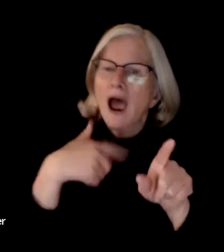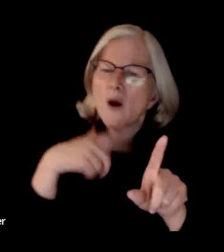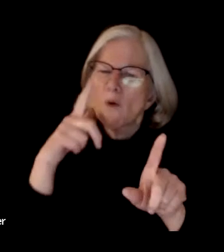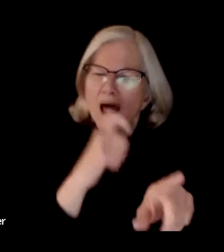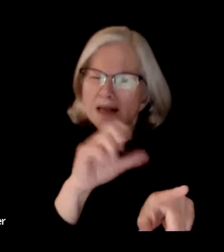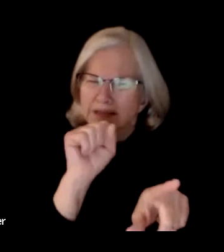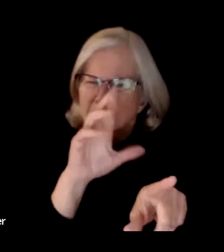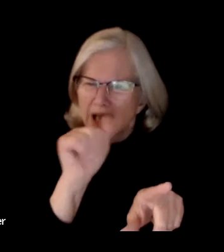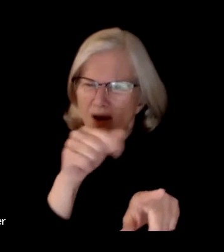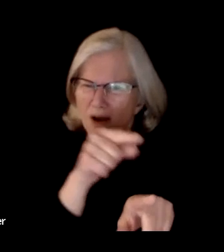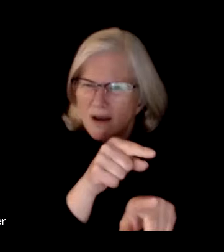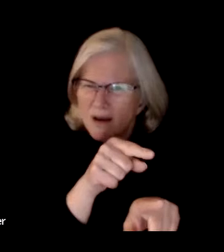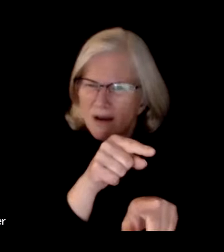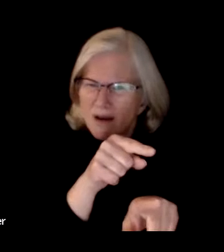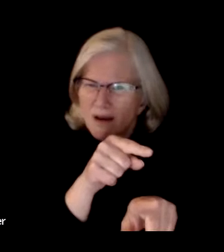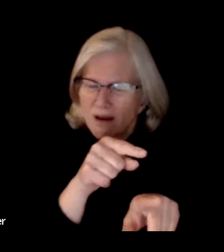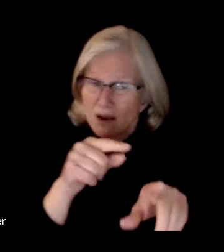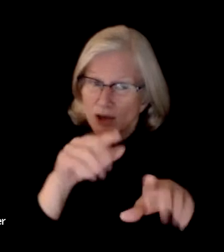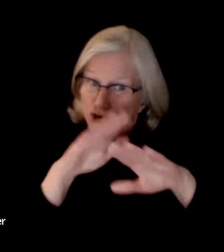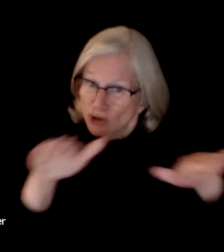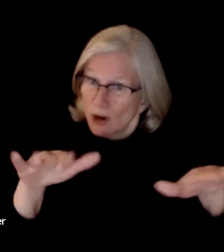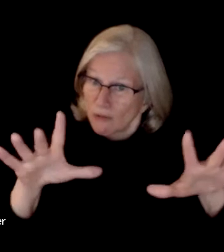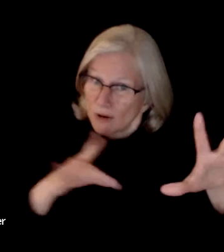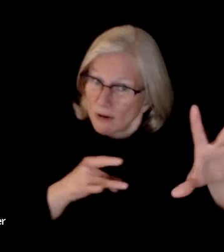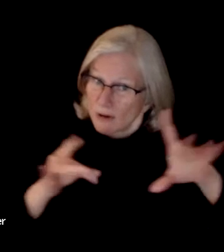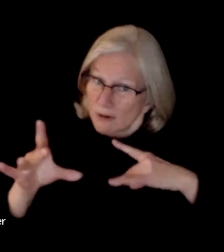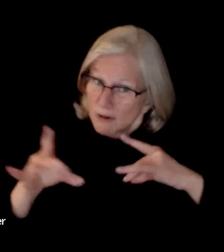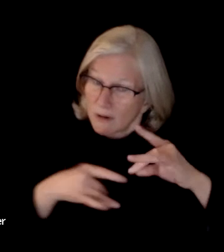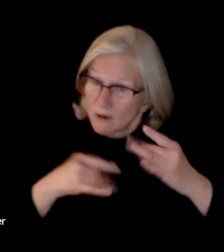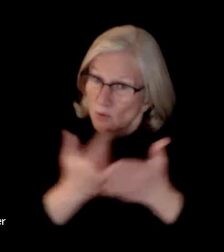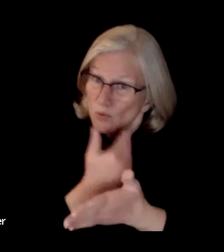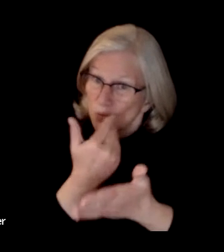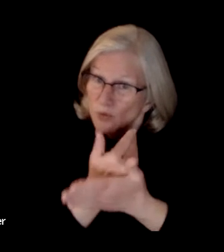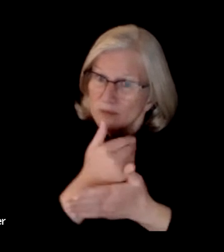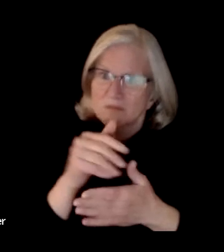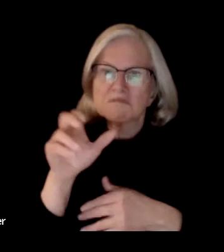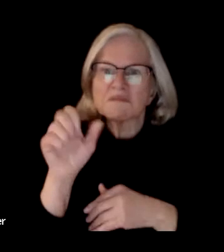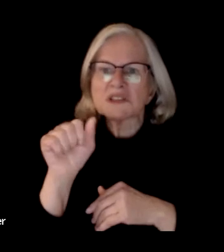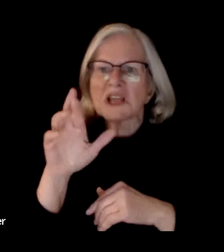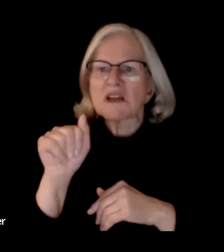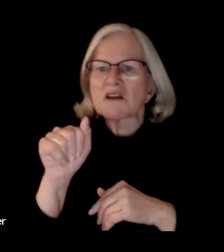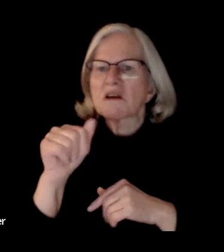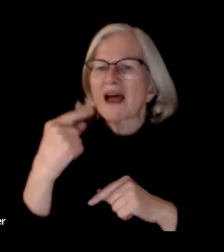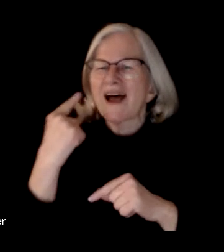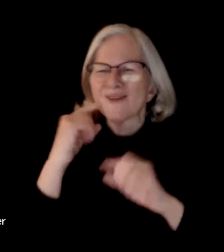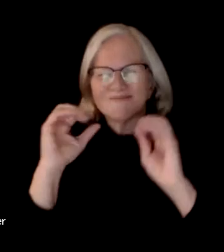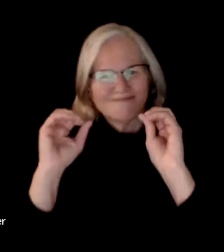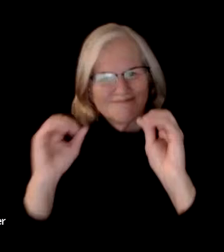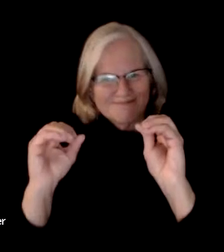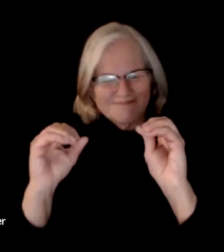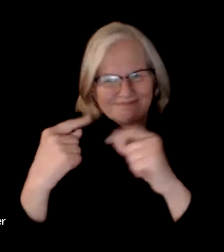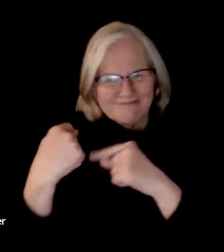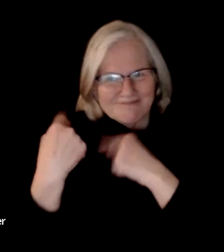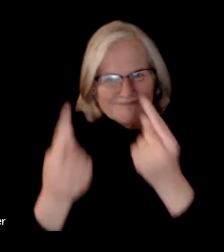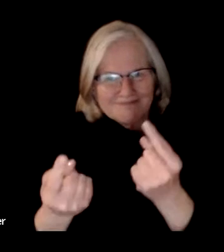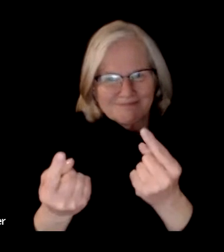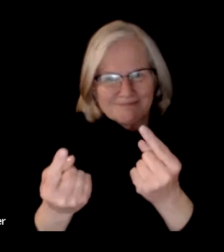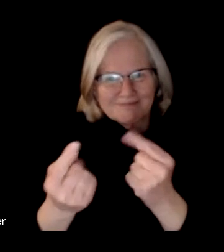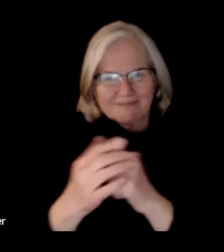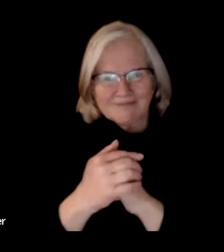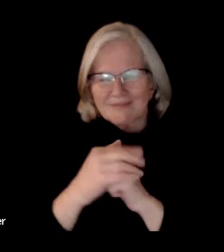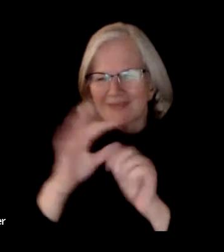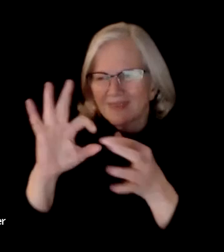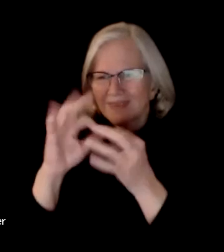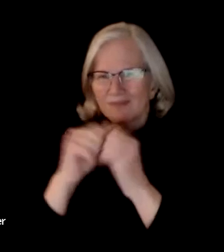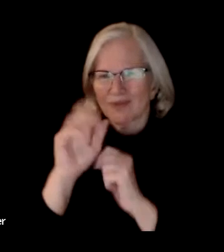children in particular. Nope, I have not heard anything on the UK variant or the South